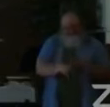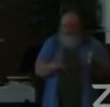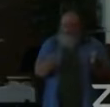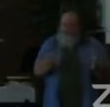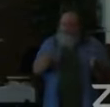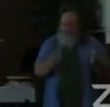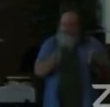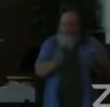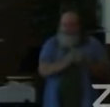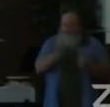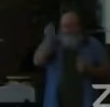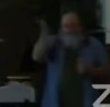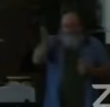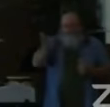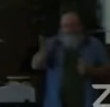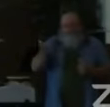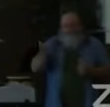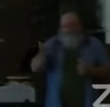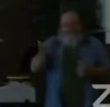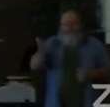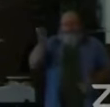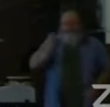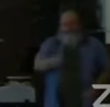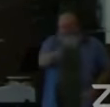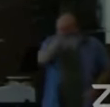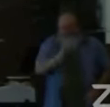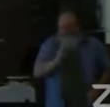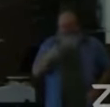of you, he's got the seatbelt on.